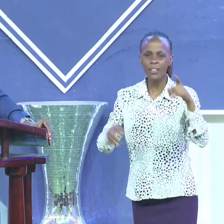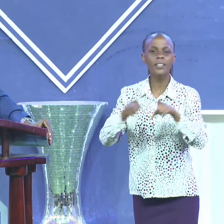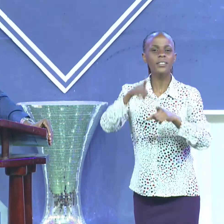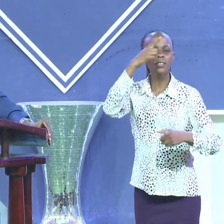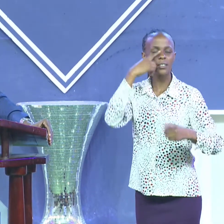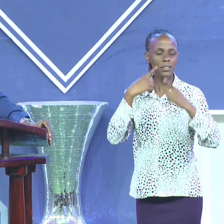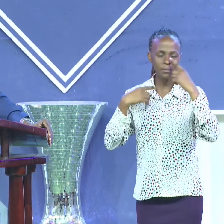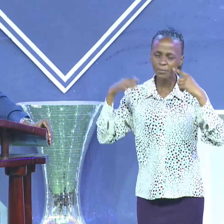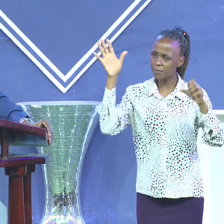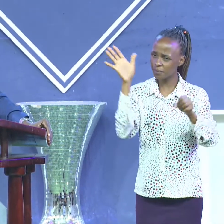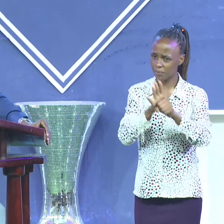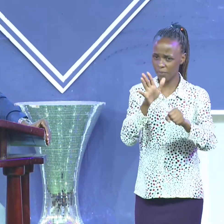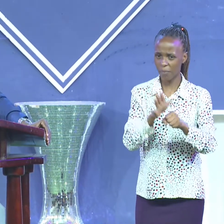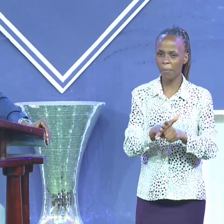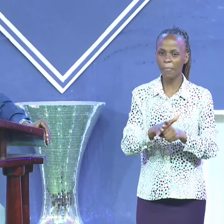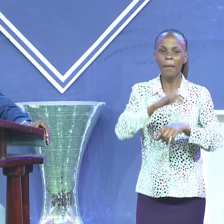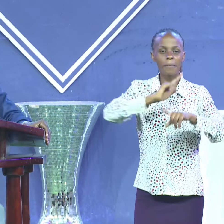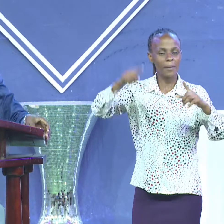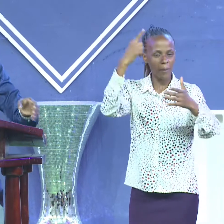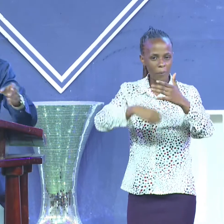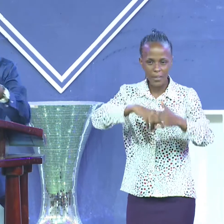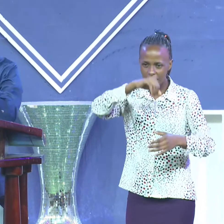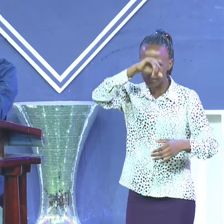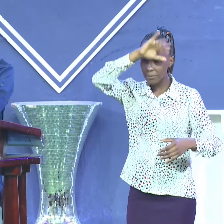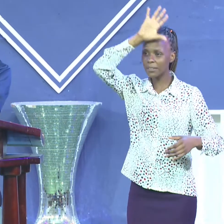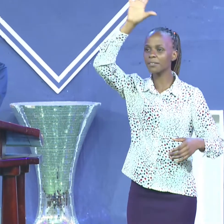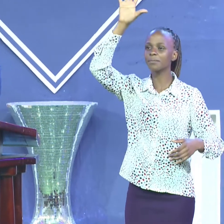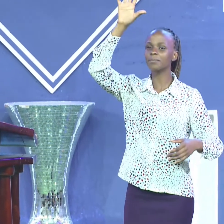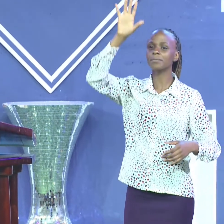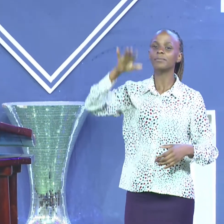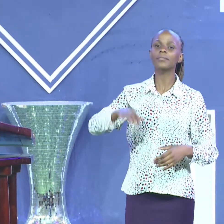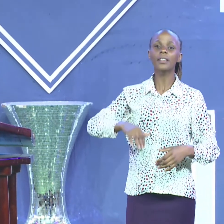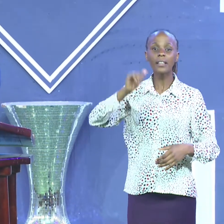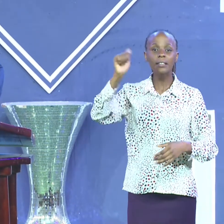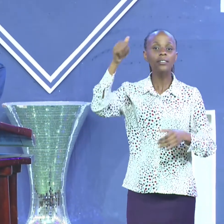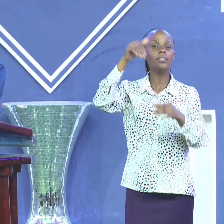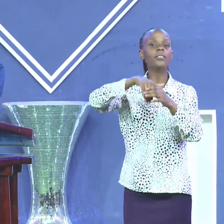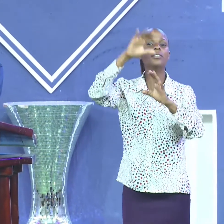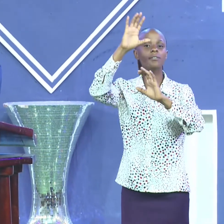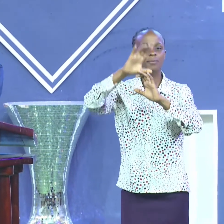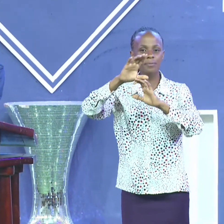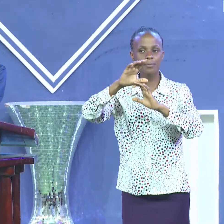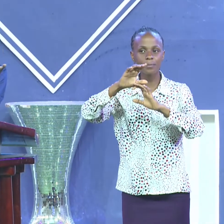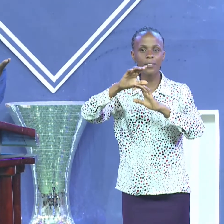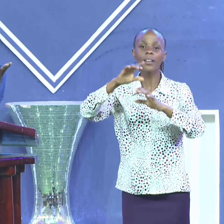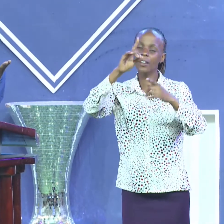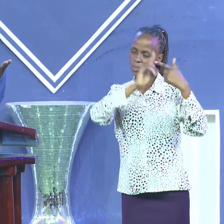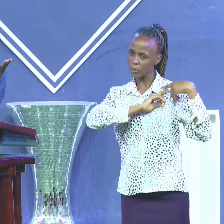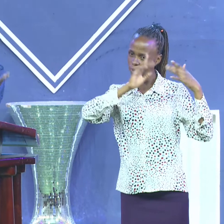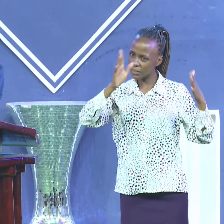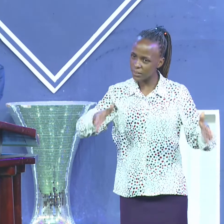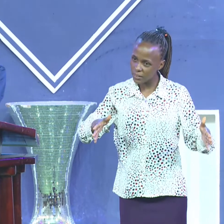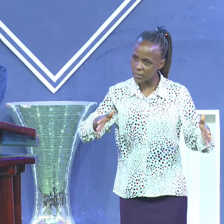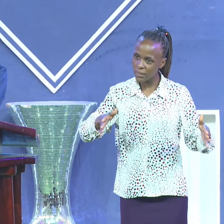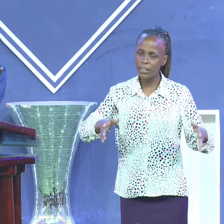A life of tears. But what is amazing? I was in the church. I was